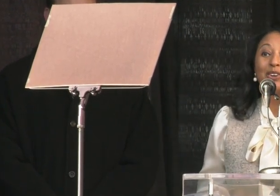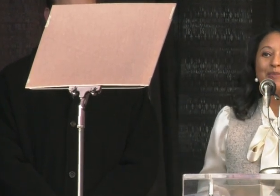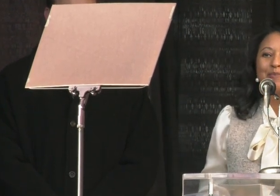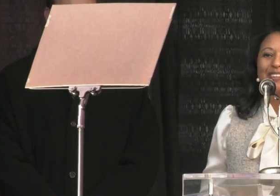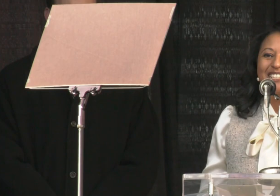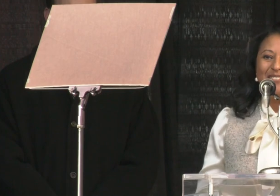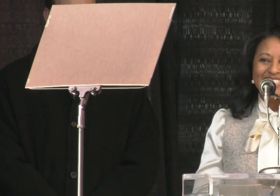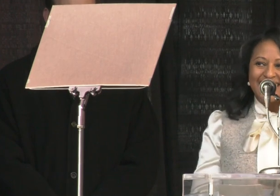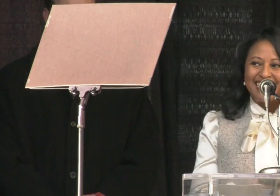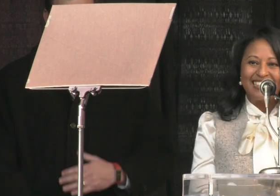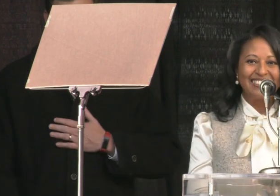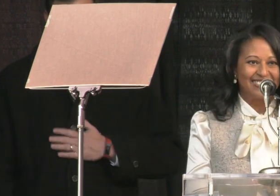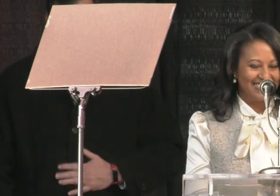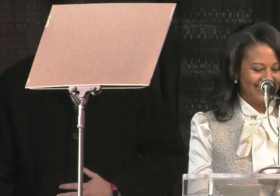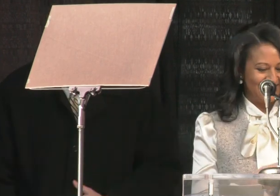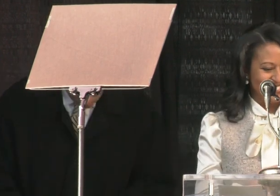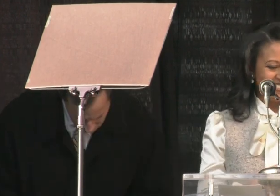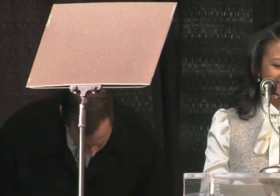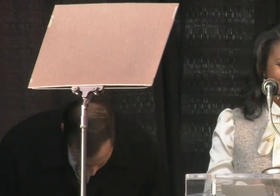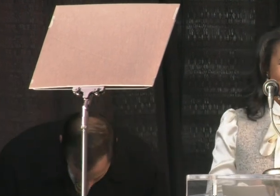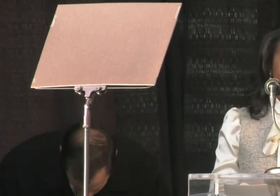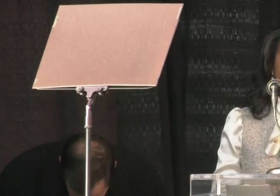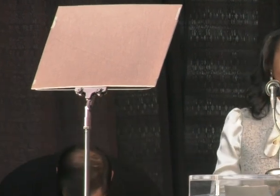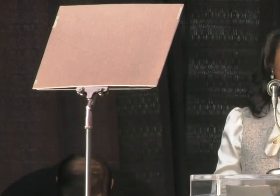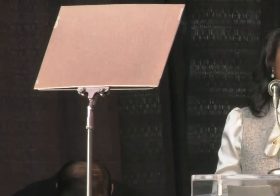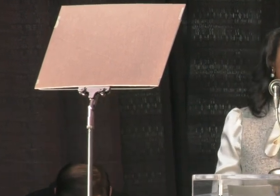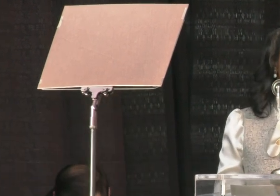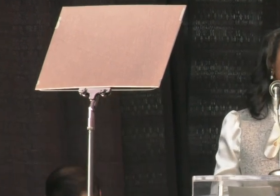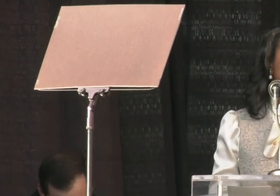Again, welcome, and please be seated.